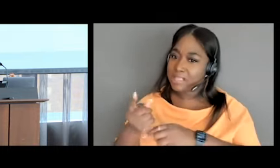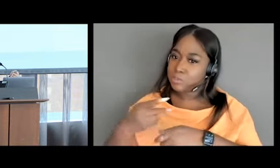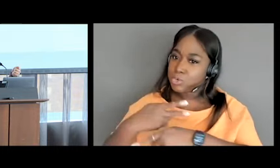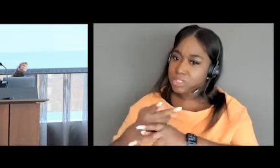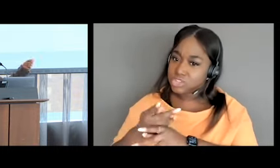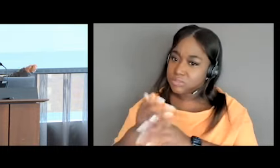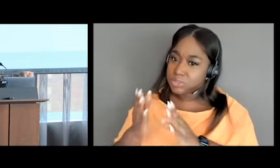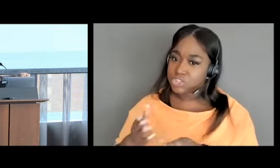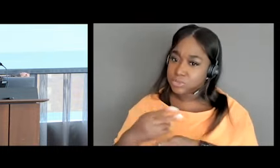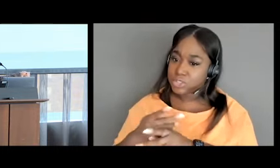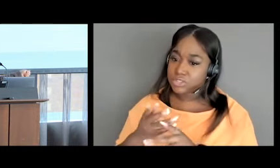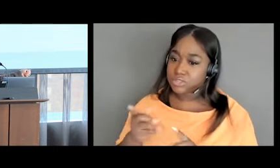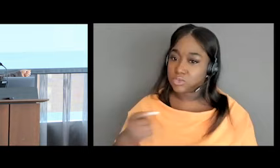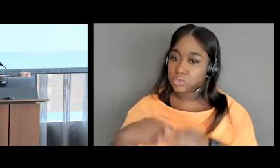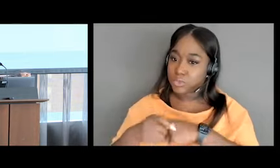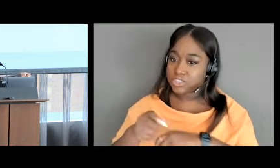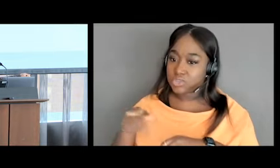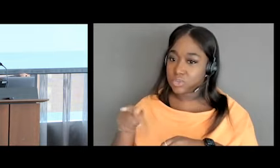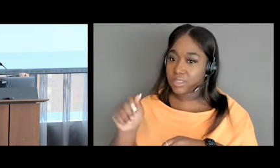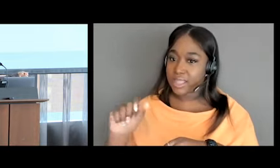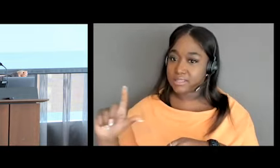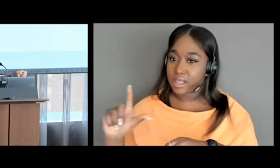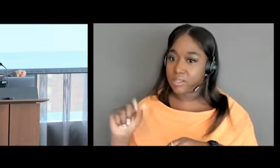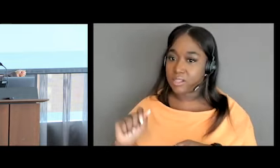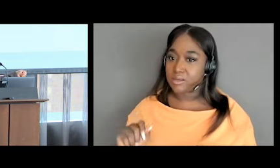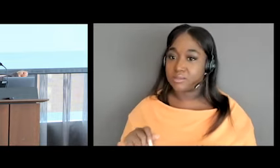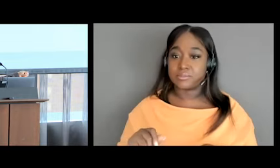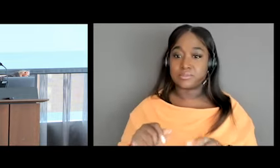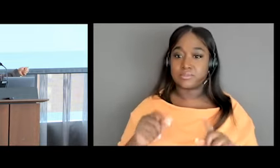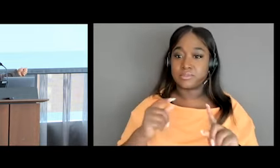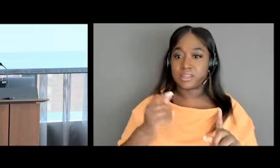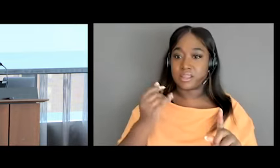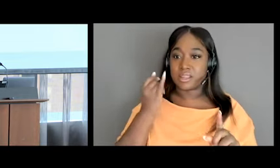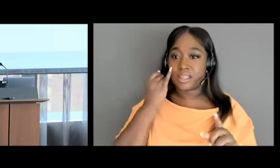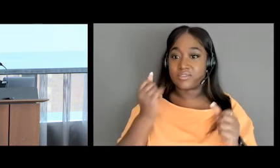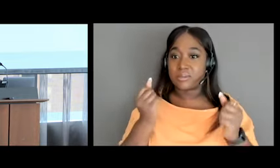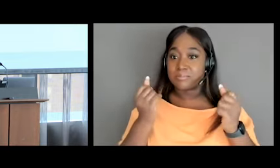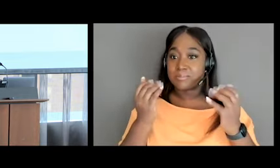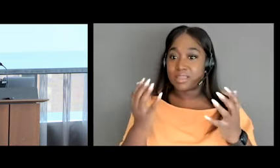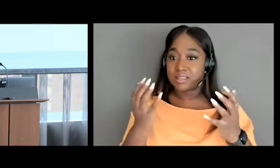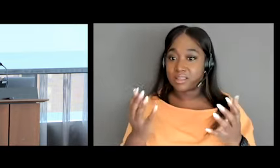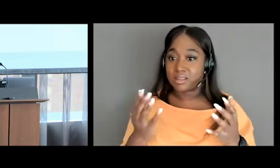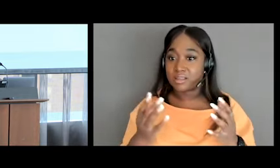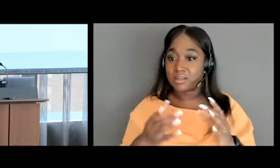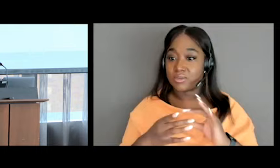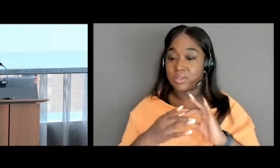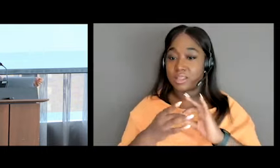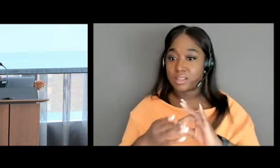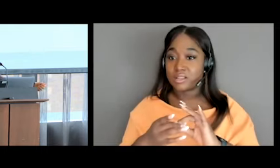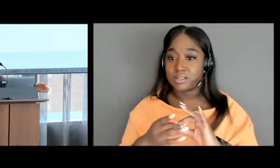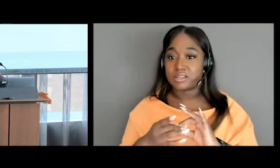points to maintaining this elevator in this one station, then it's a much higher risk of